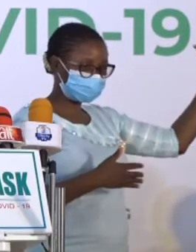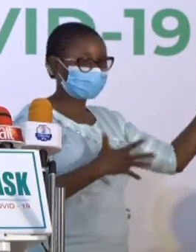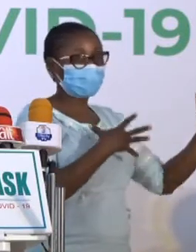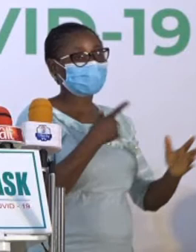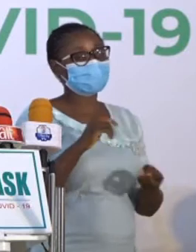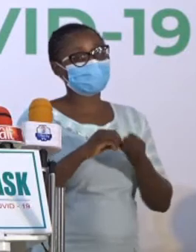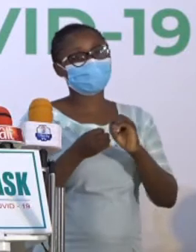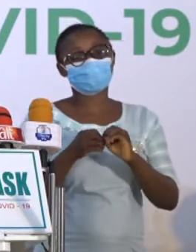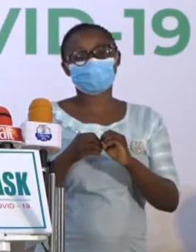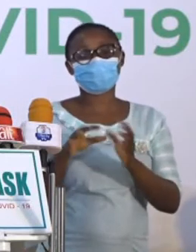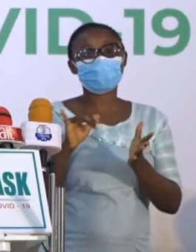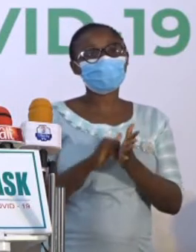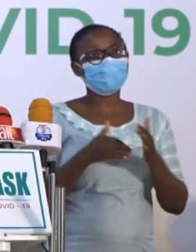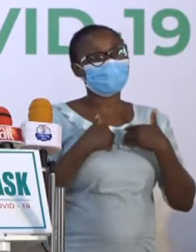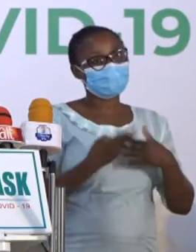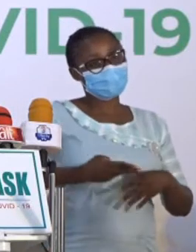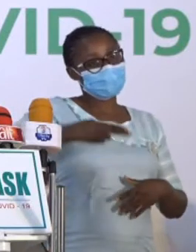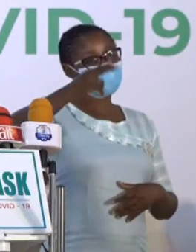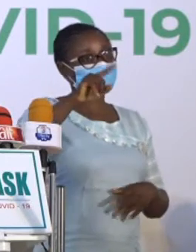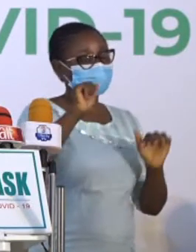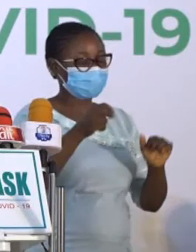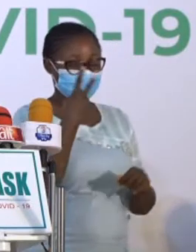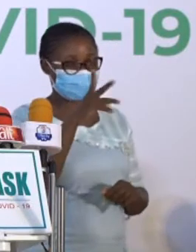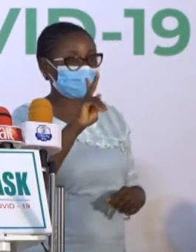was accessible via the agency's website,